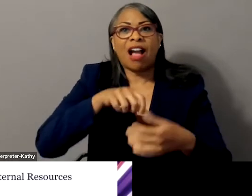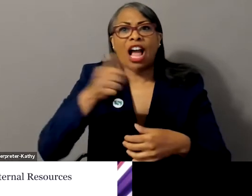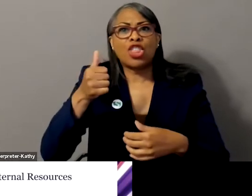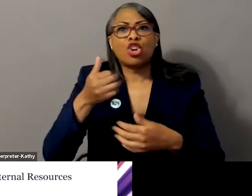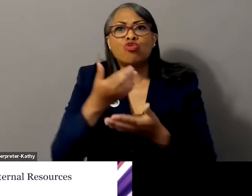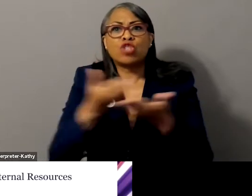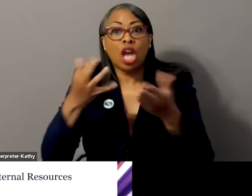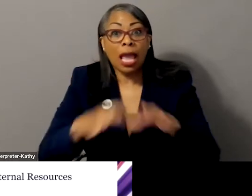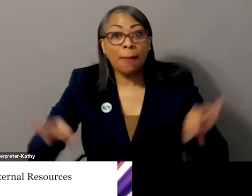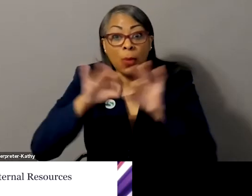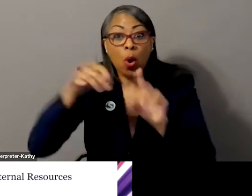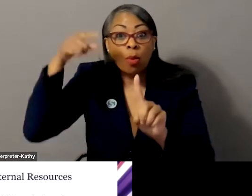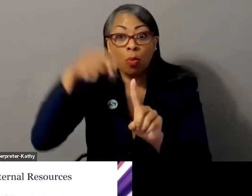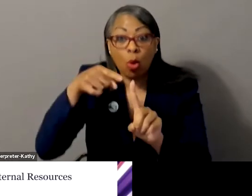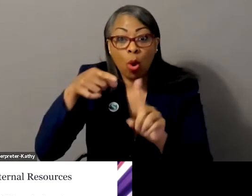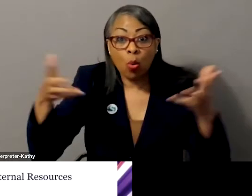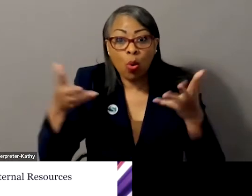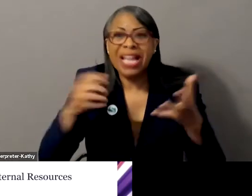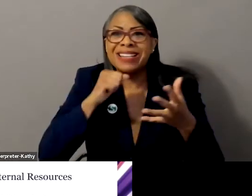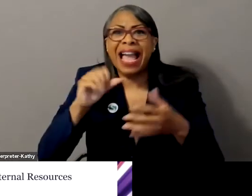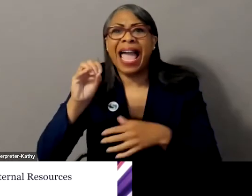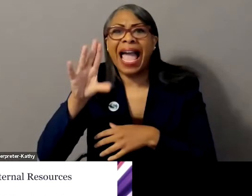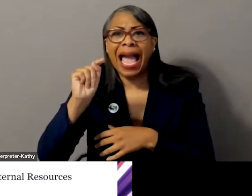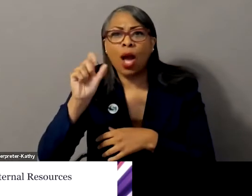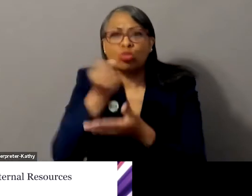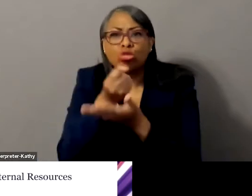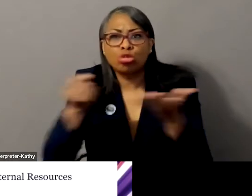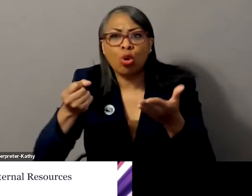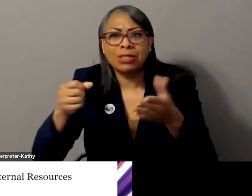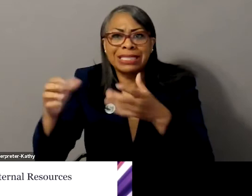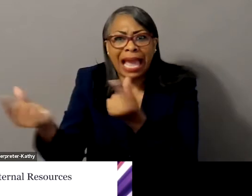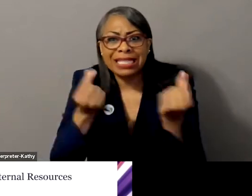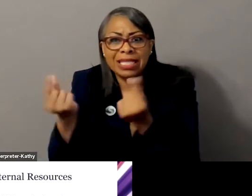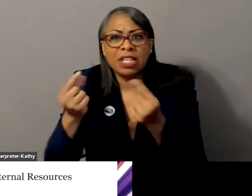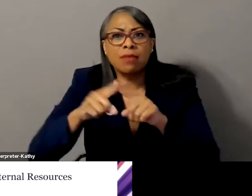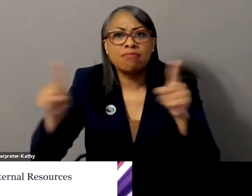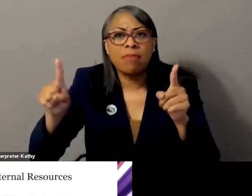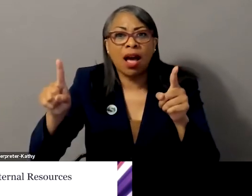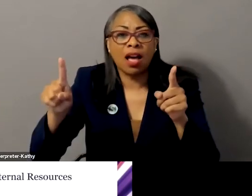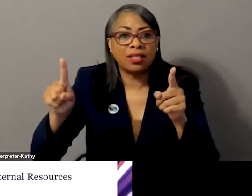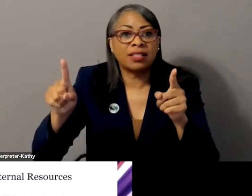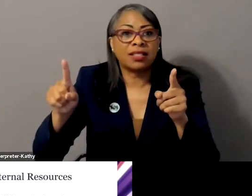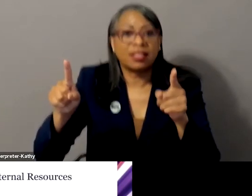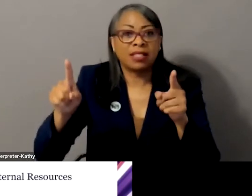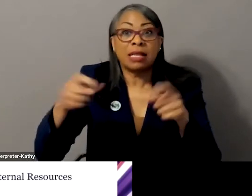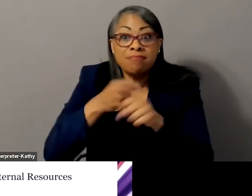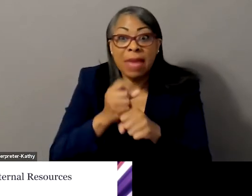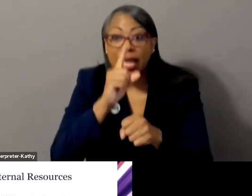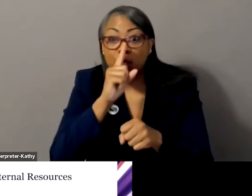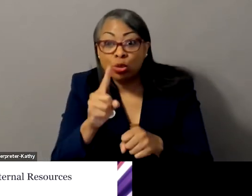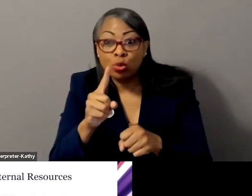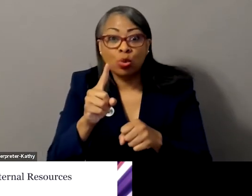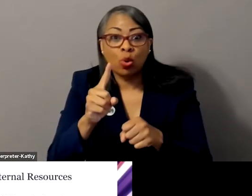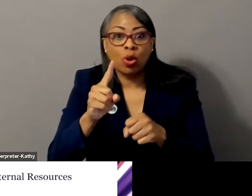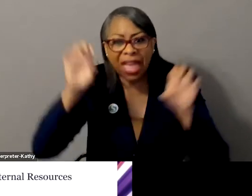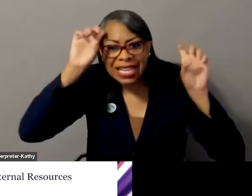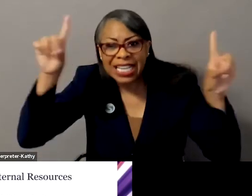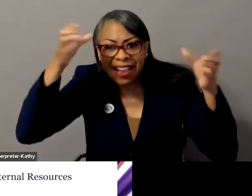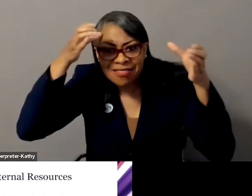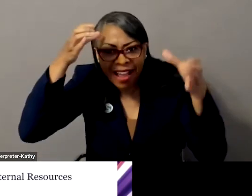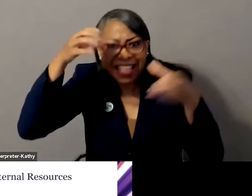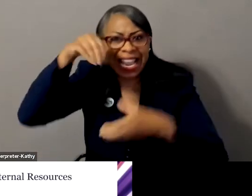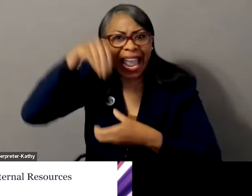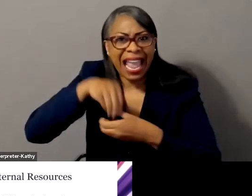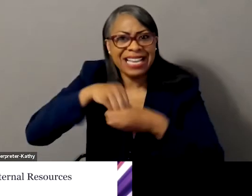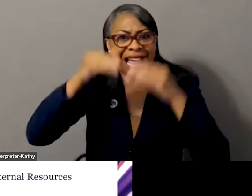not just outsource activities, but to bring a lot of, make sure that that institutional knowledge comes in-house